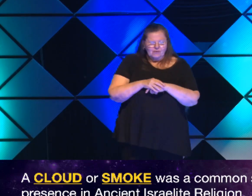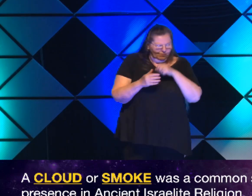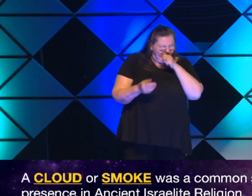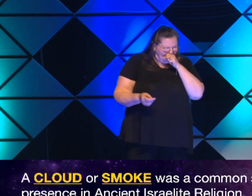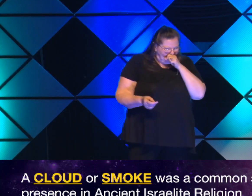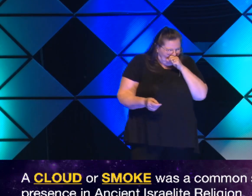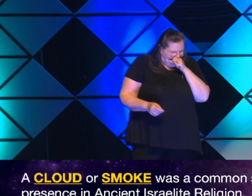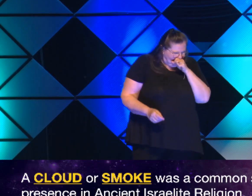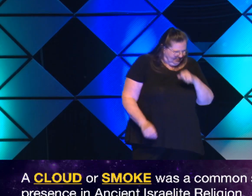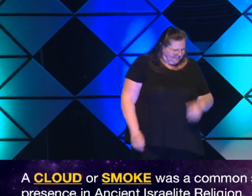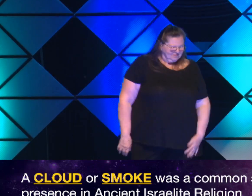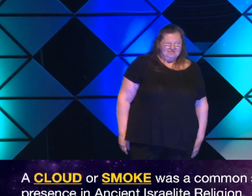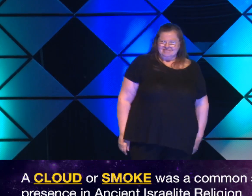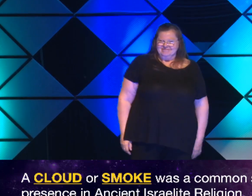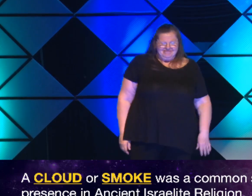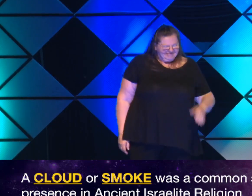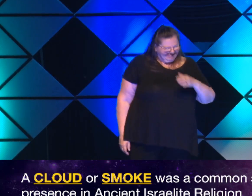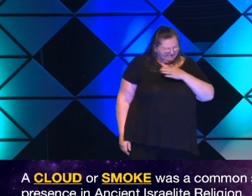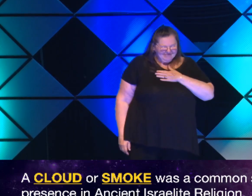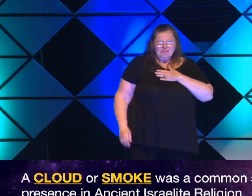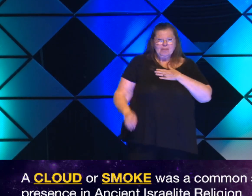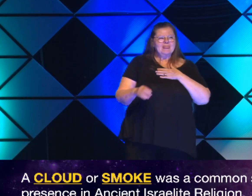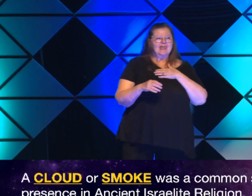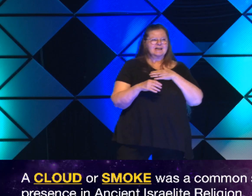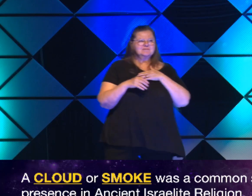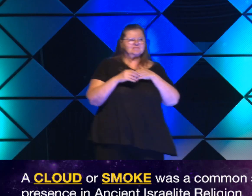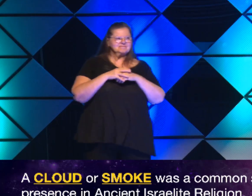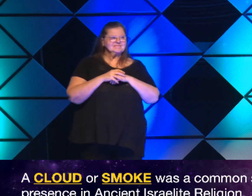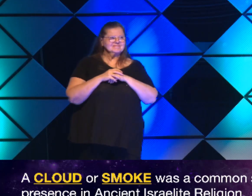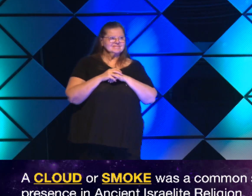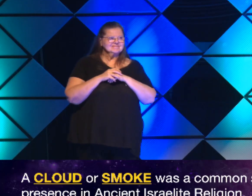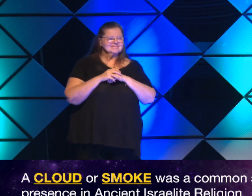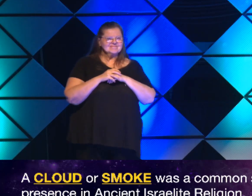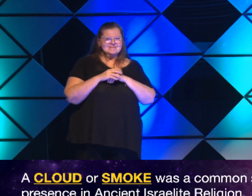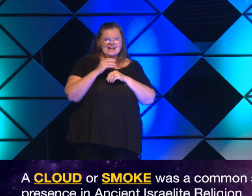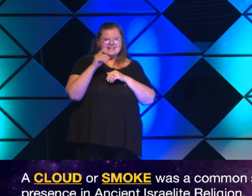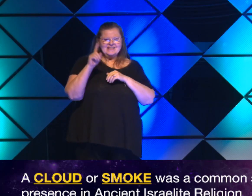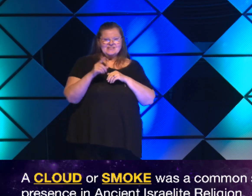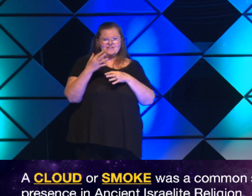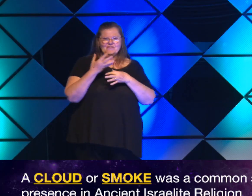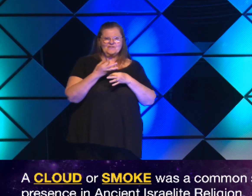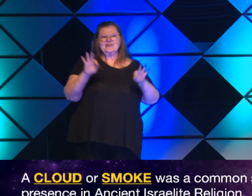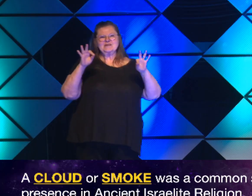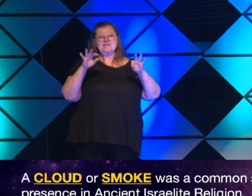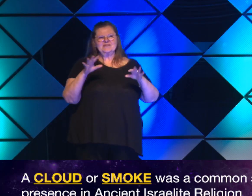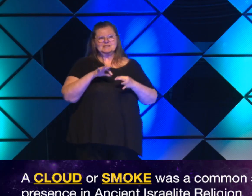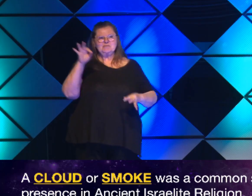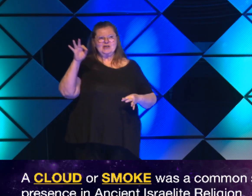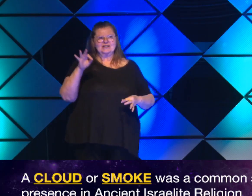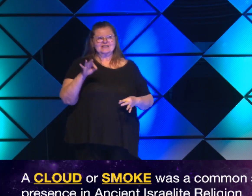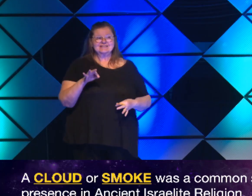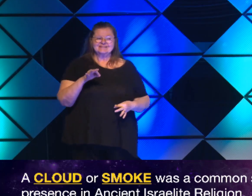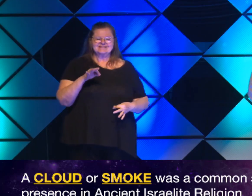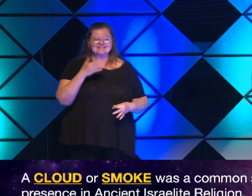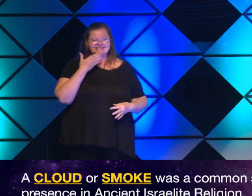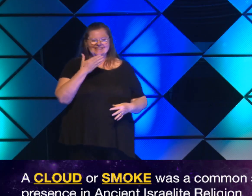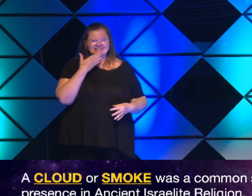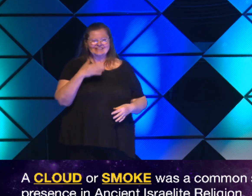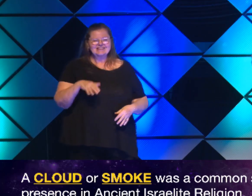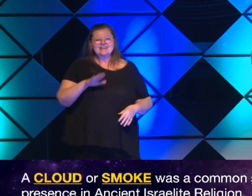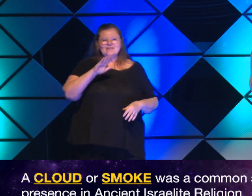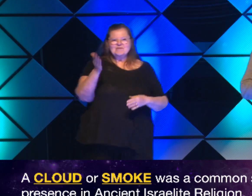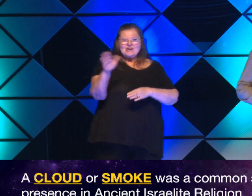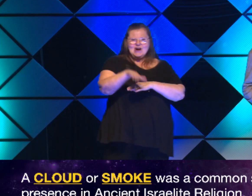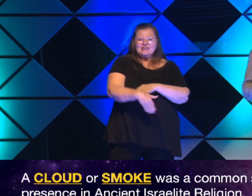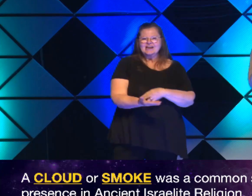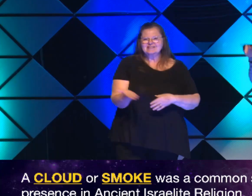That one I came up with right on the spot. I mean, that was just the freedom of the Spirit. Thank you. I want to thank you. I'll be here all